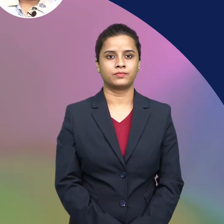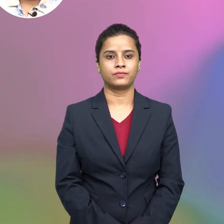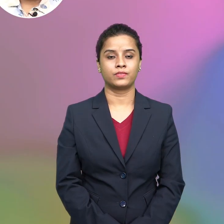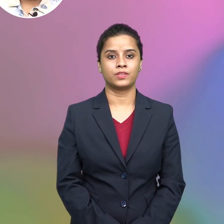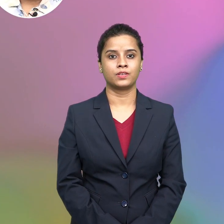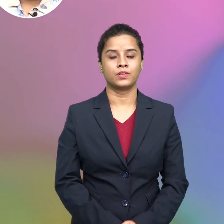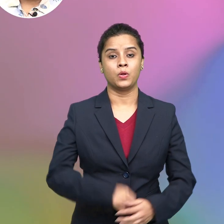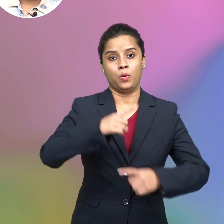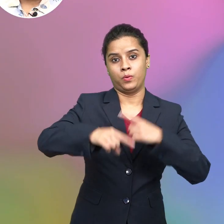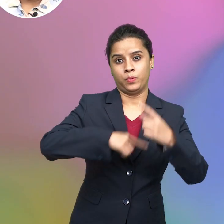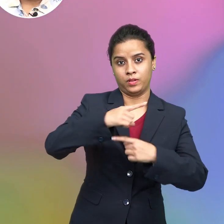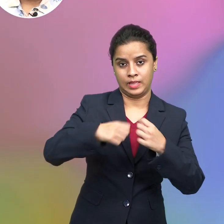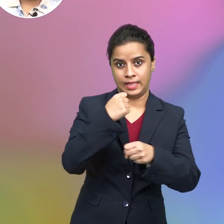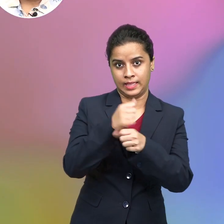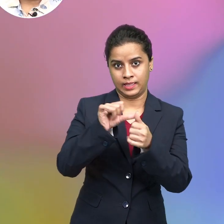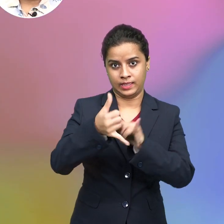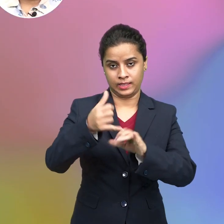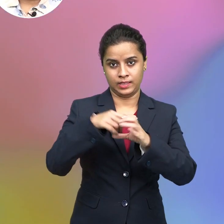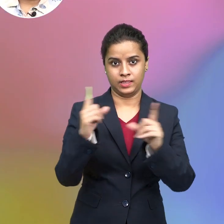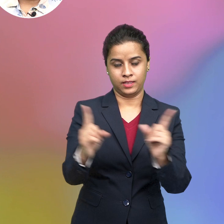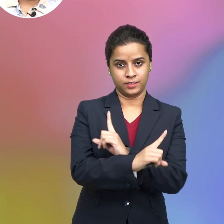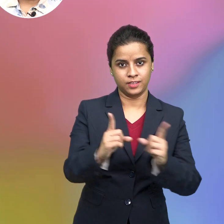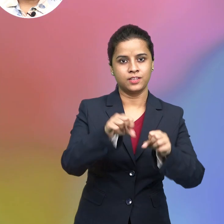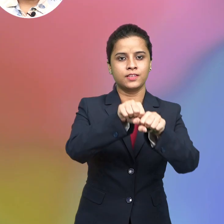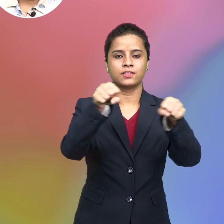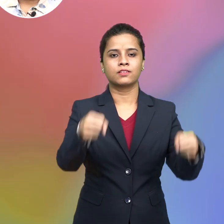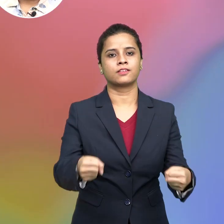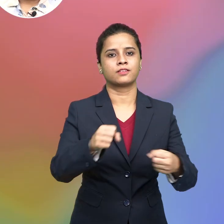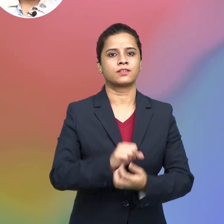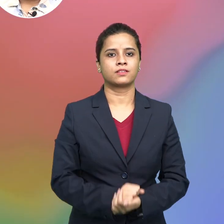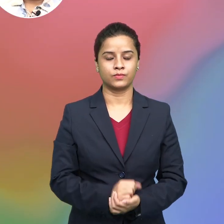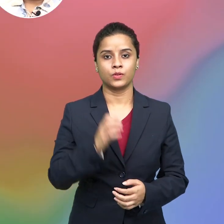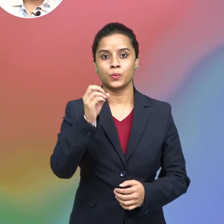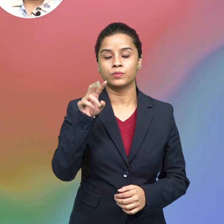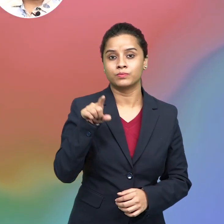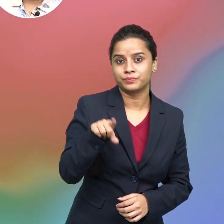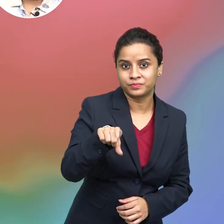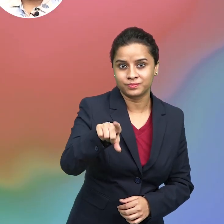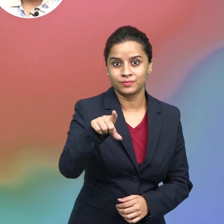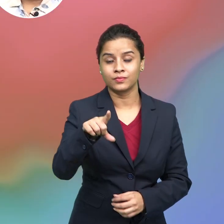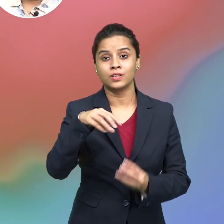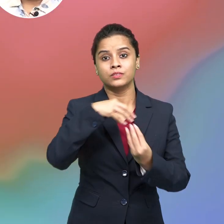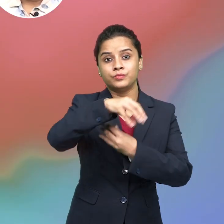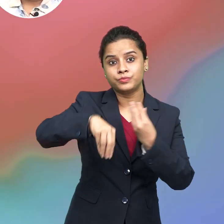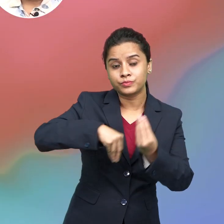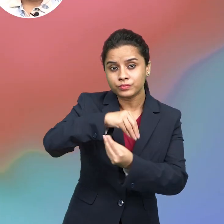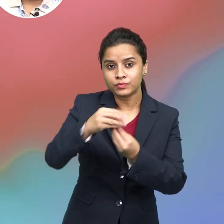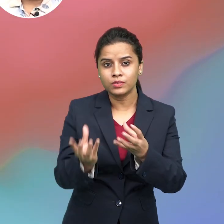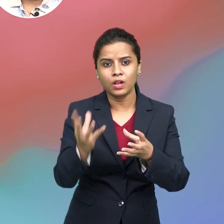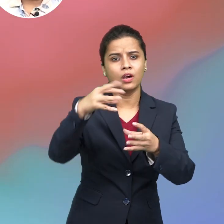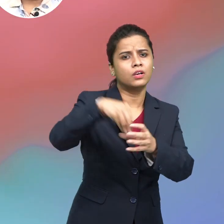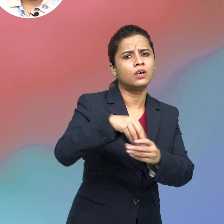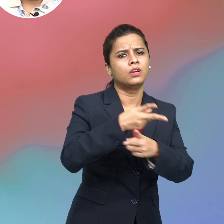Evolution in gases exchanging system. Organisms are evolved